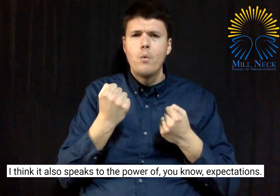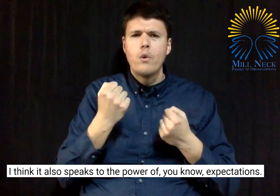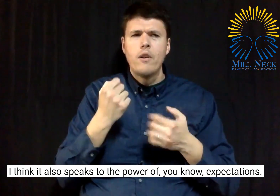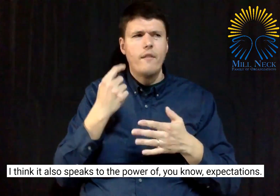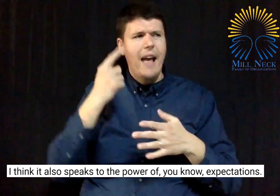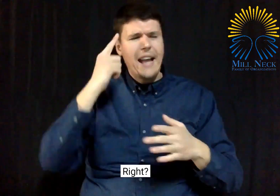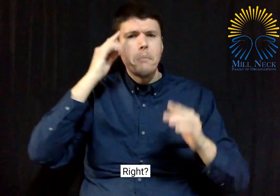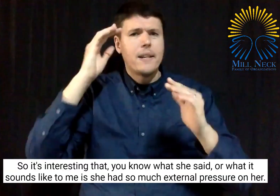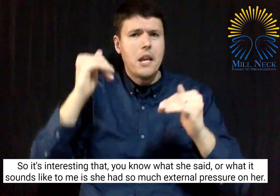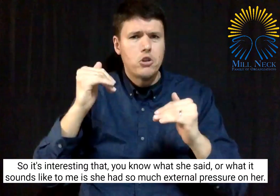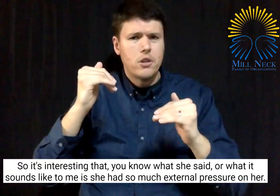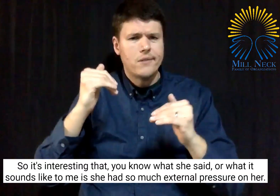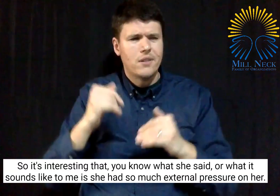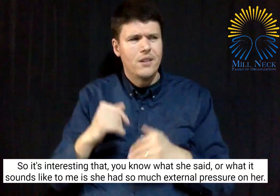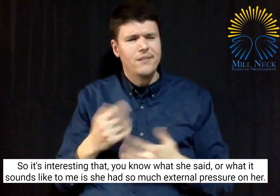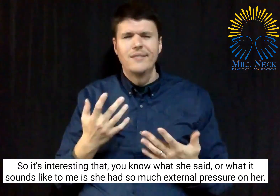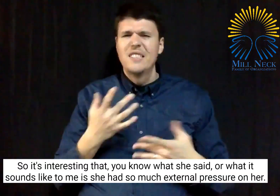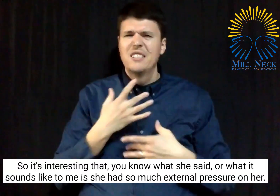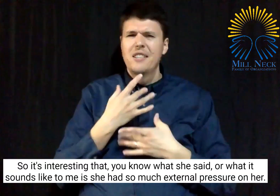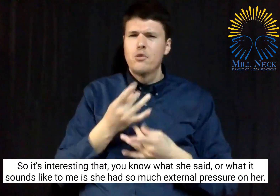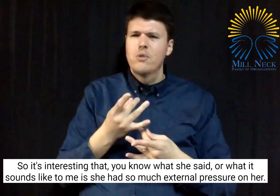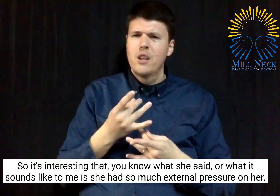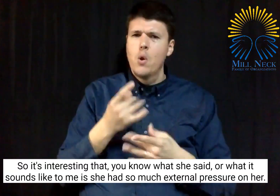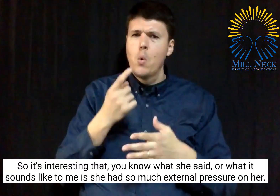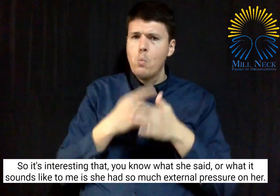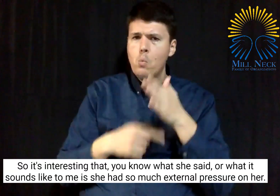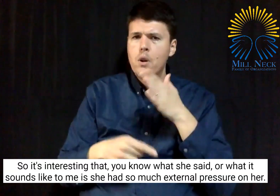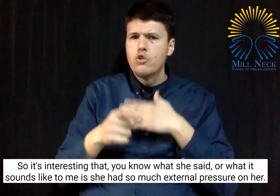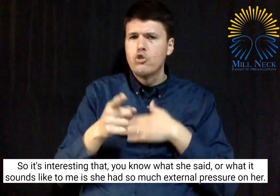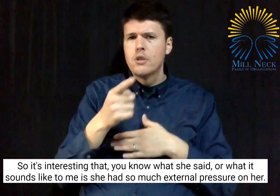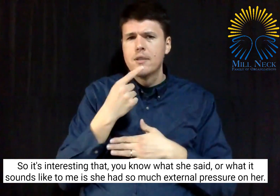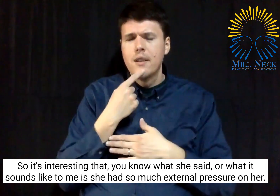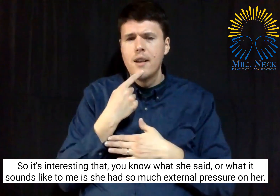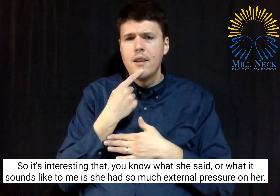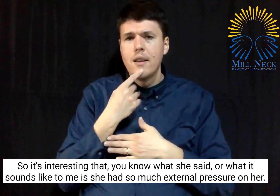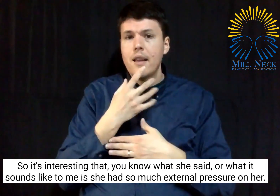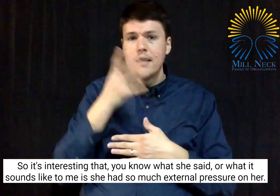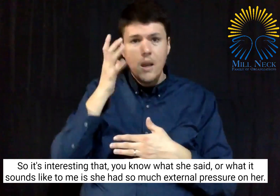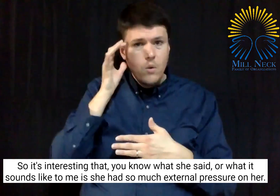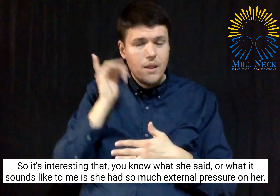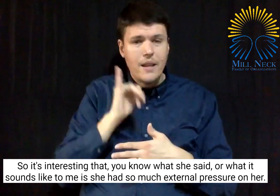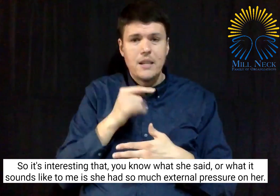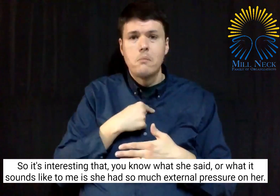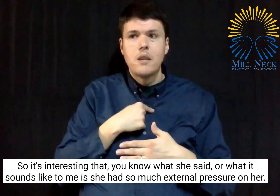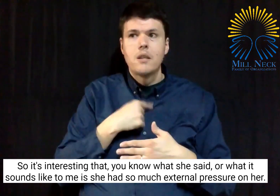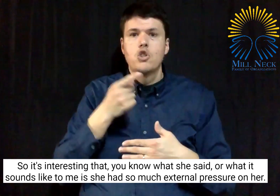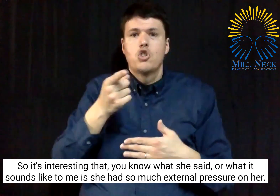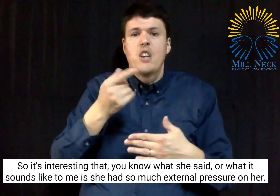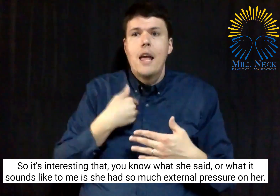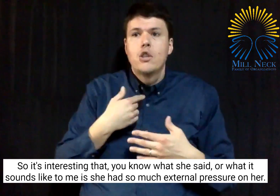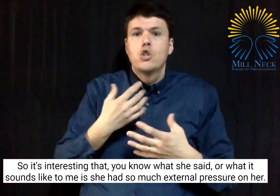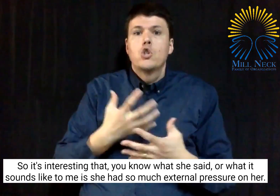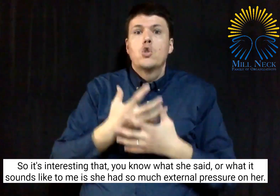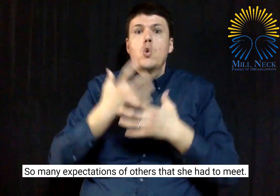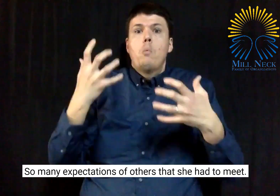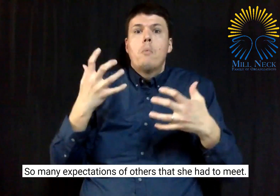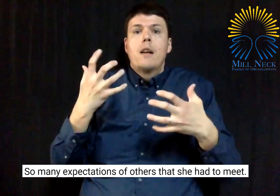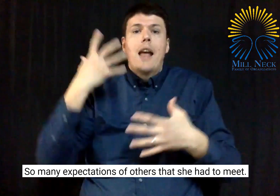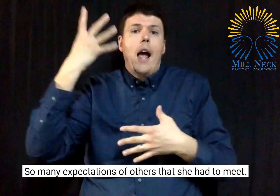expectations, right? So it's interesting that, what she said, or it sounds like to me, is she had so much external pressure on her, so many